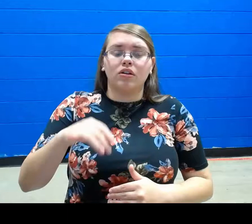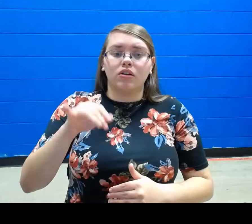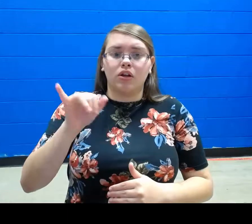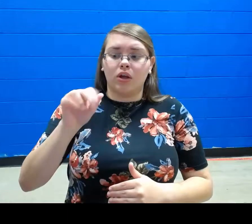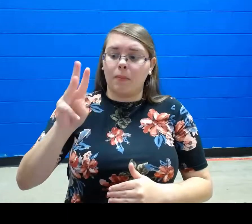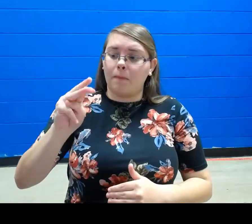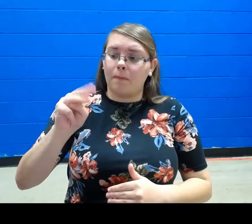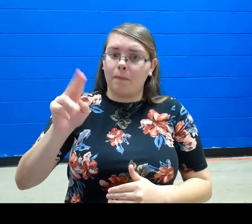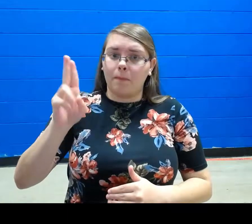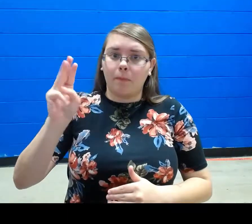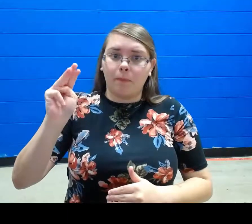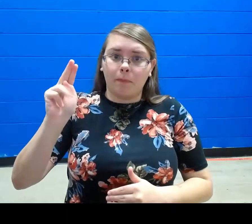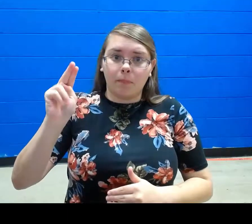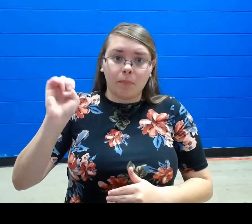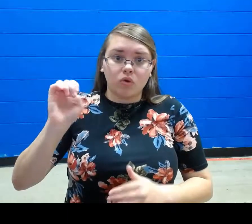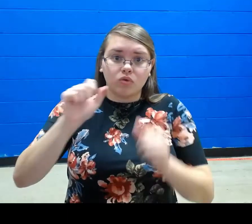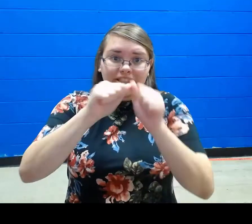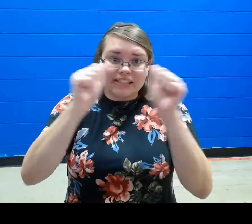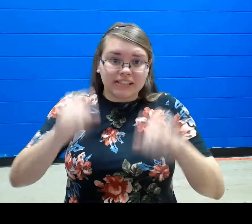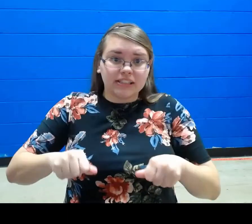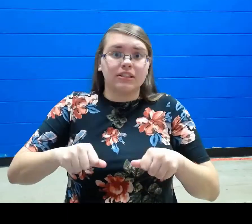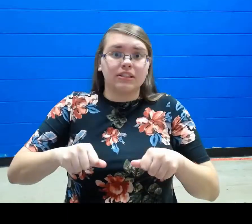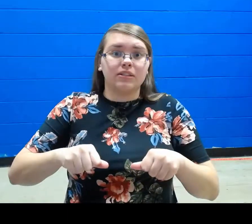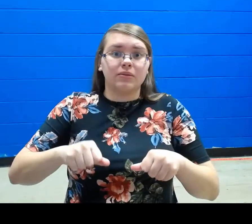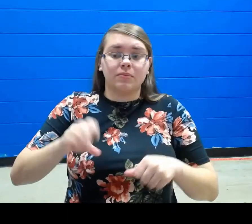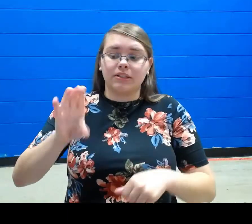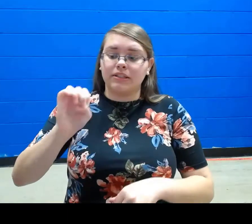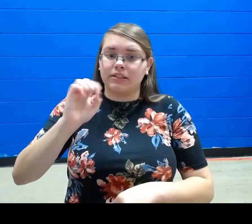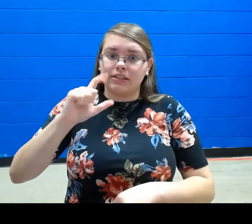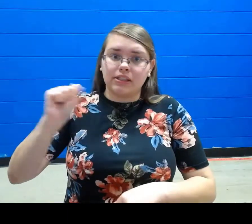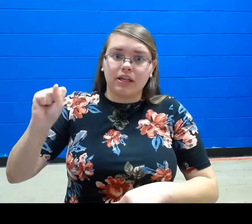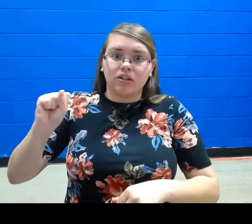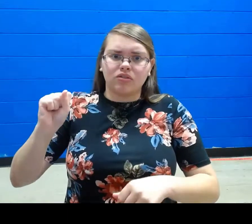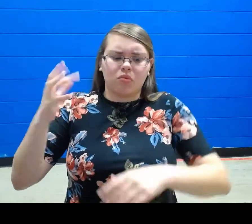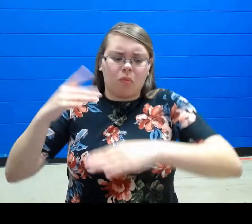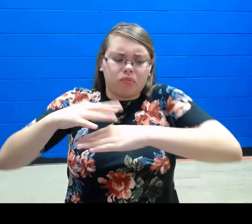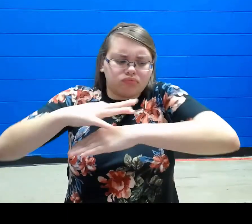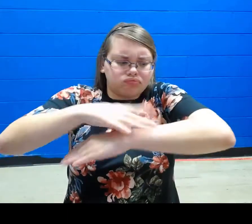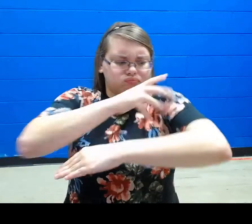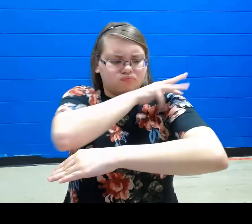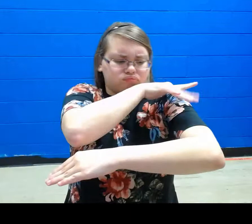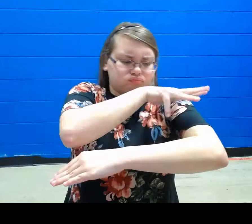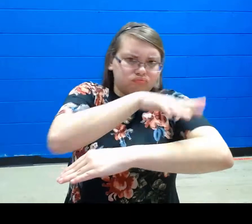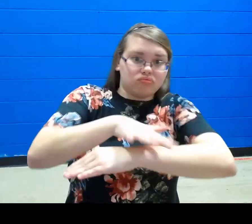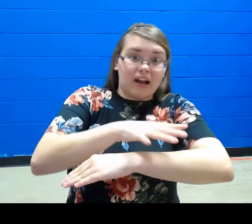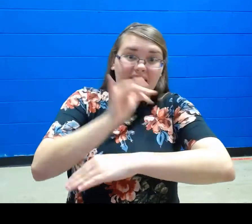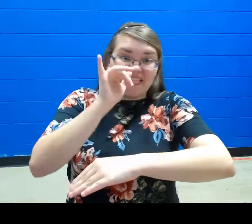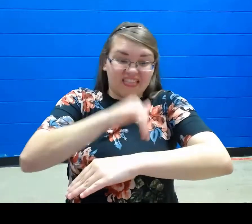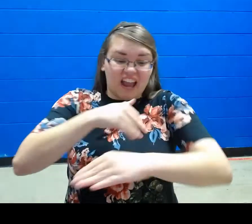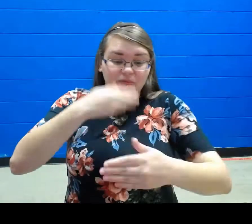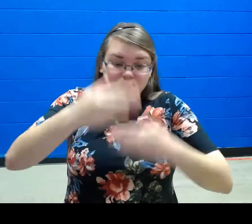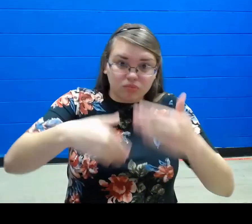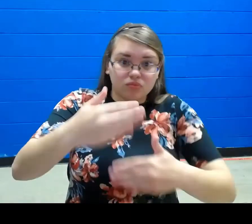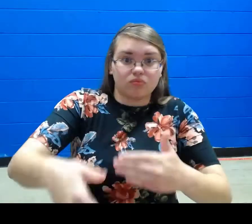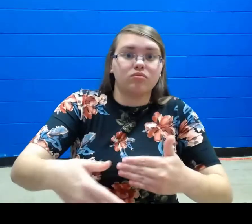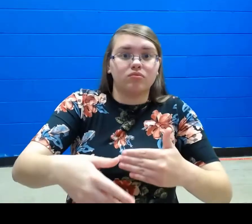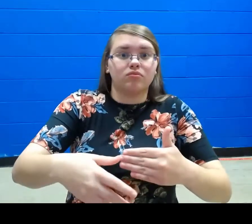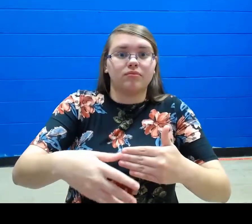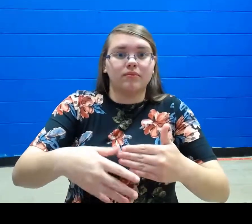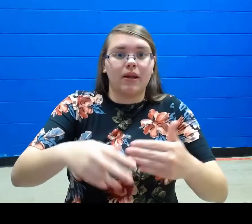repairing the skin. And it is this very process that makes tattoos permanent. First, specialized cells called